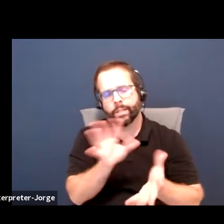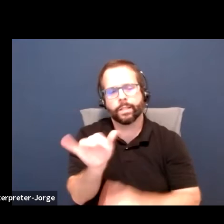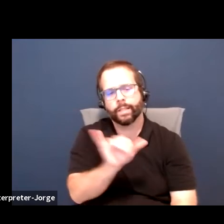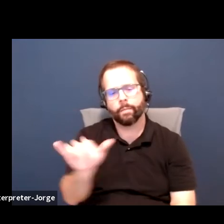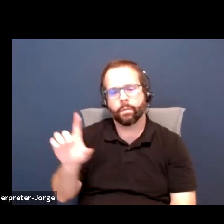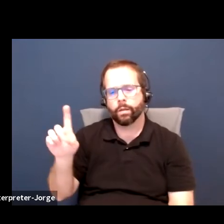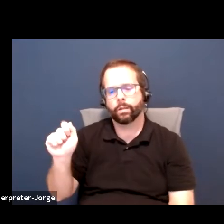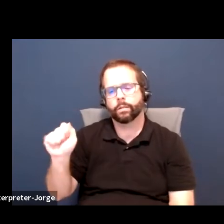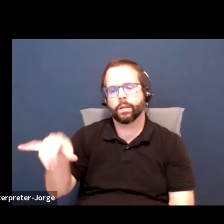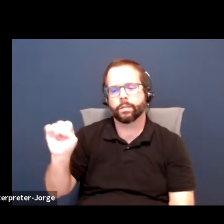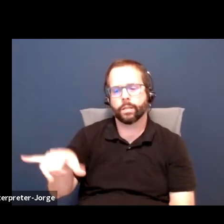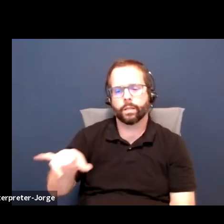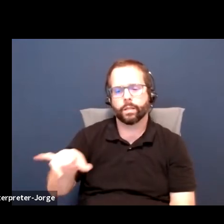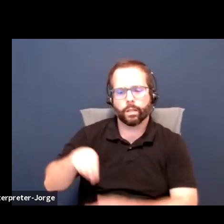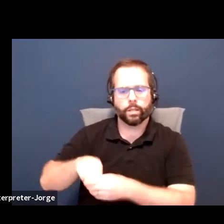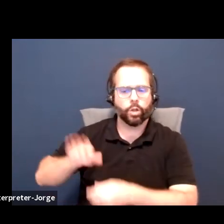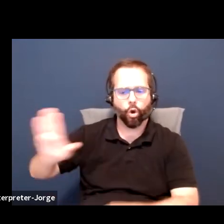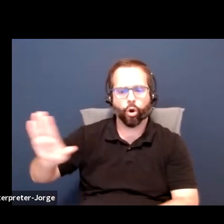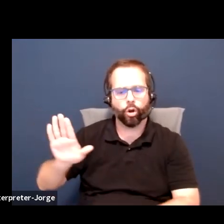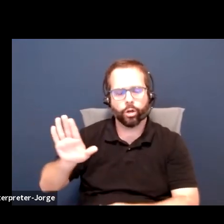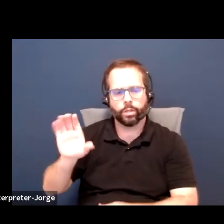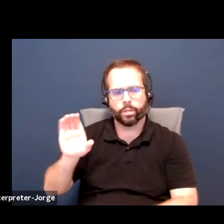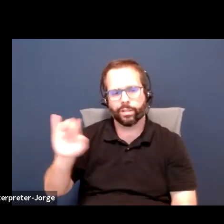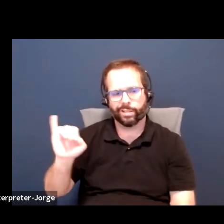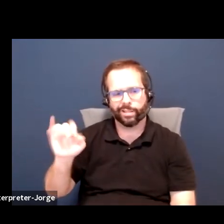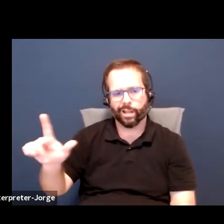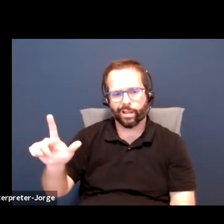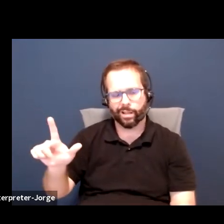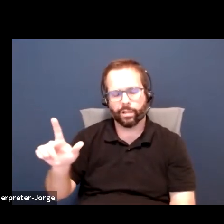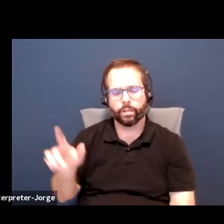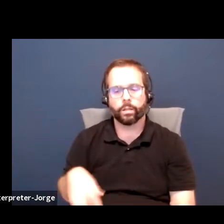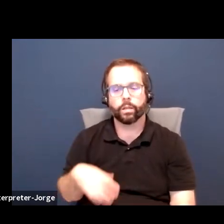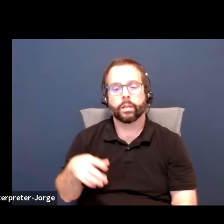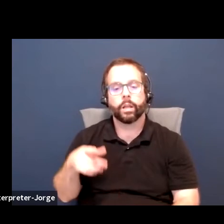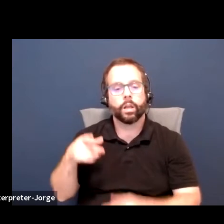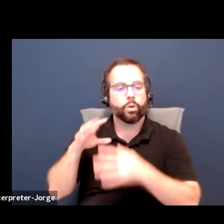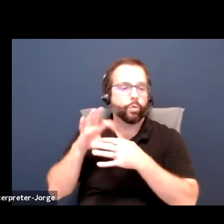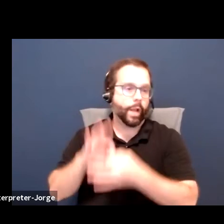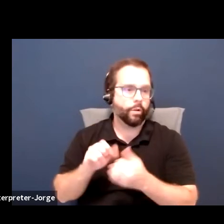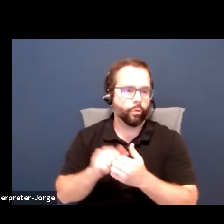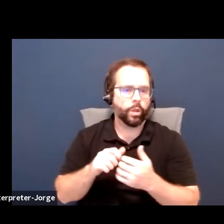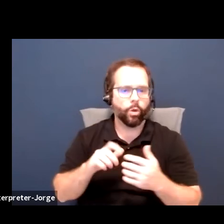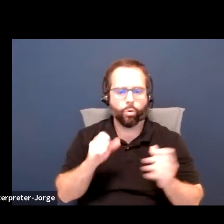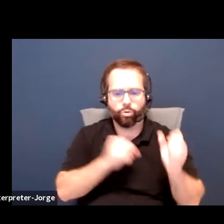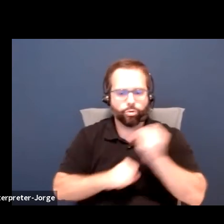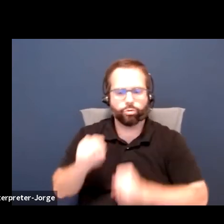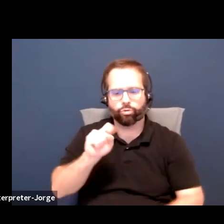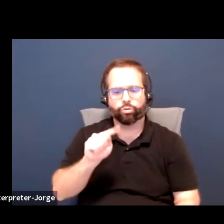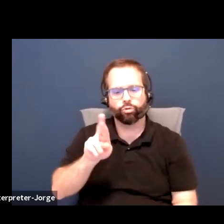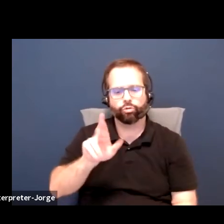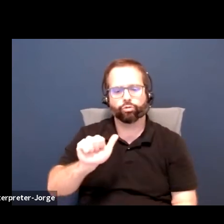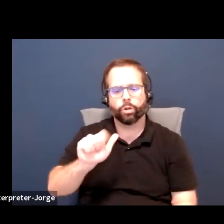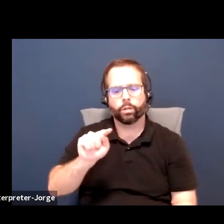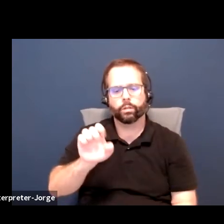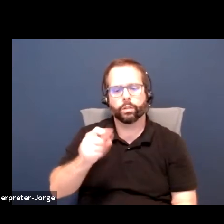at Hearst still. Some of it comes back to that whole strategic planning part, and the information specifically in there. But